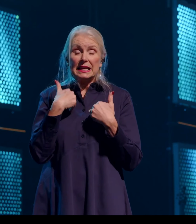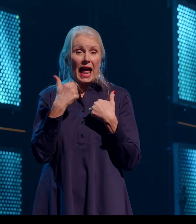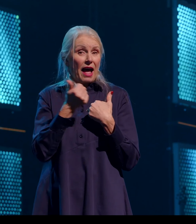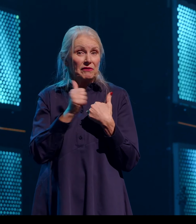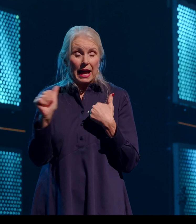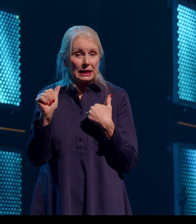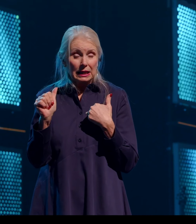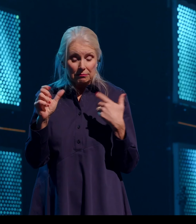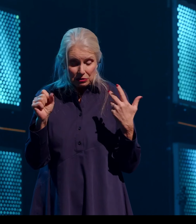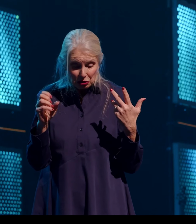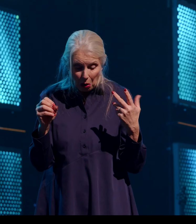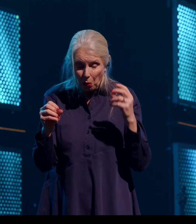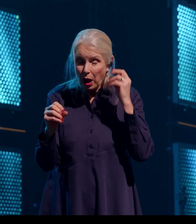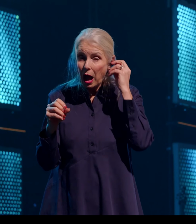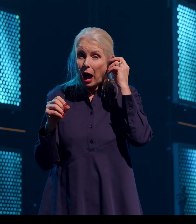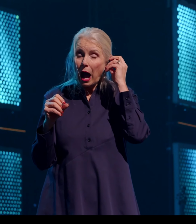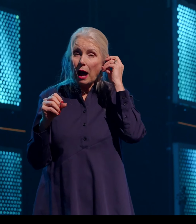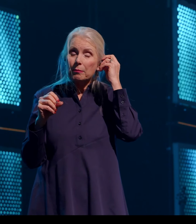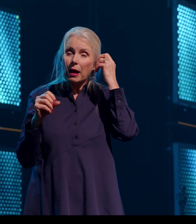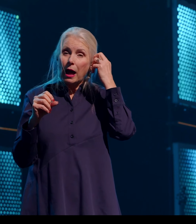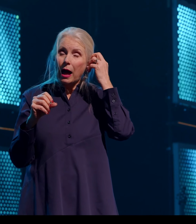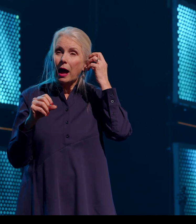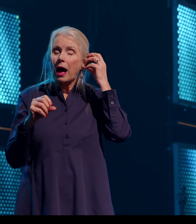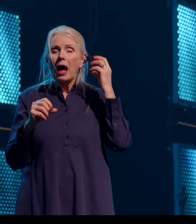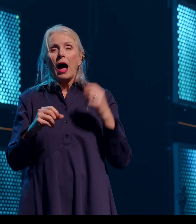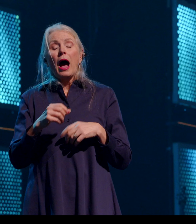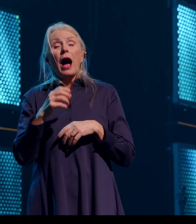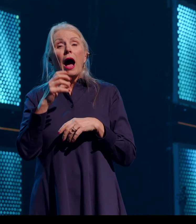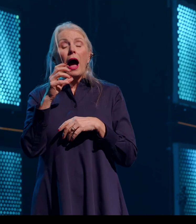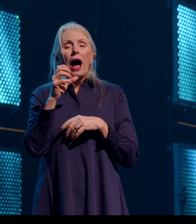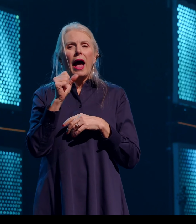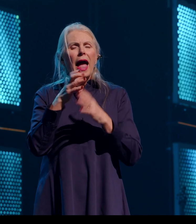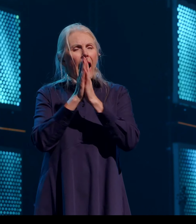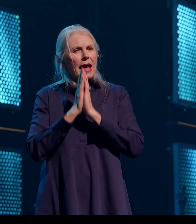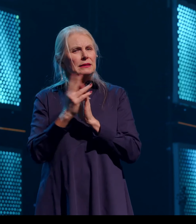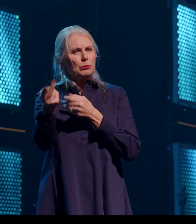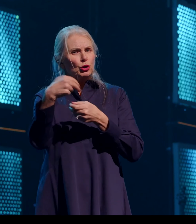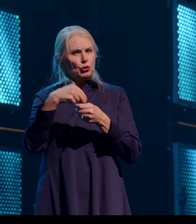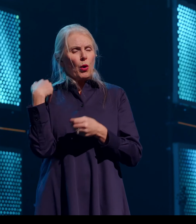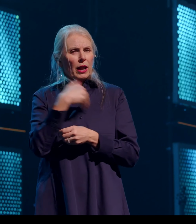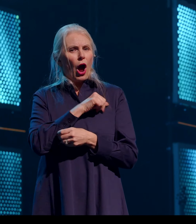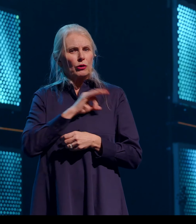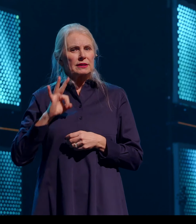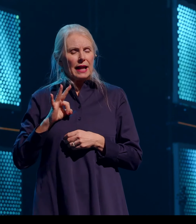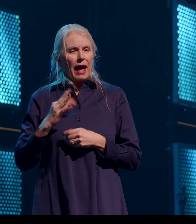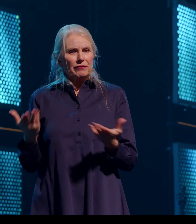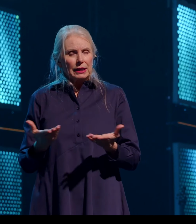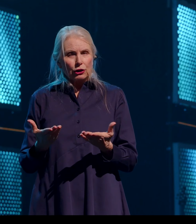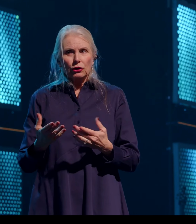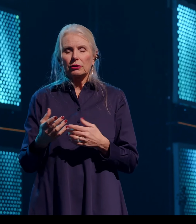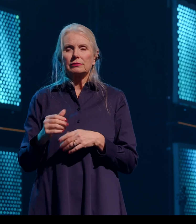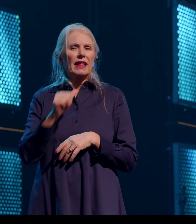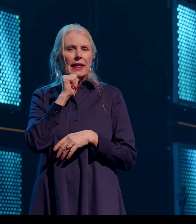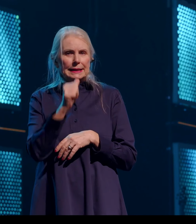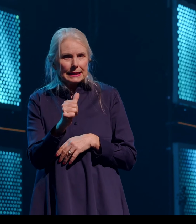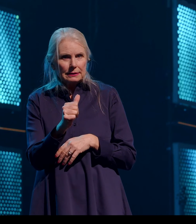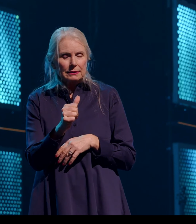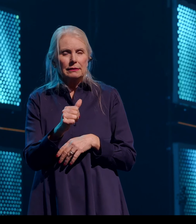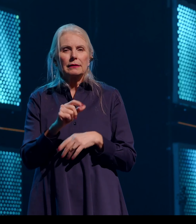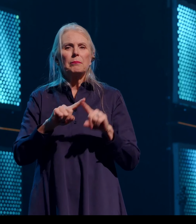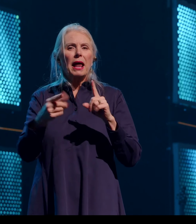many churches. I thought if I asked you to join the staff, you'd let me win that day, but you didn't. But I hired you